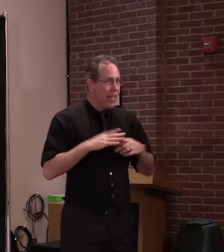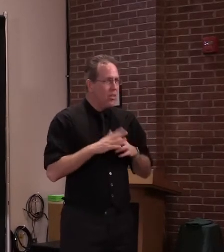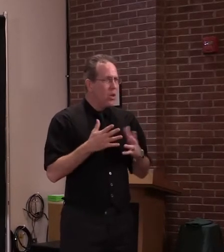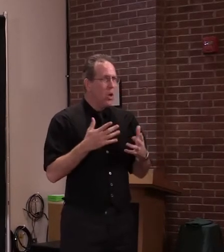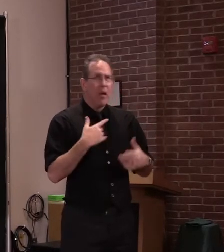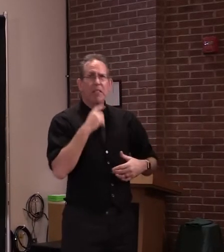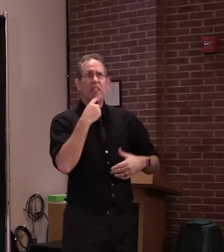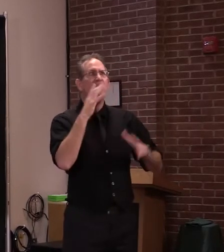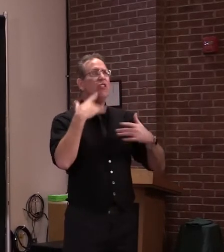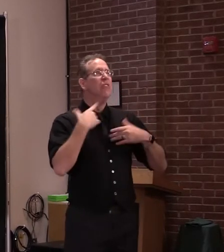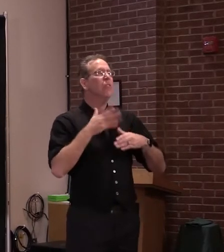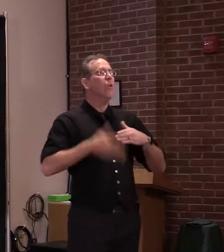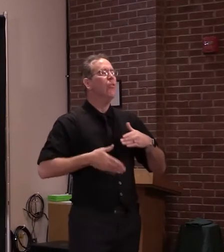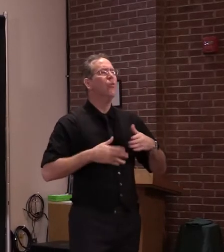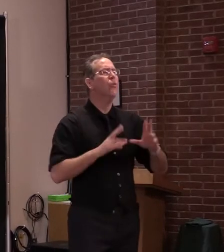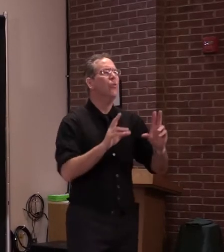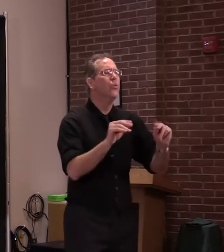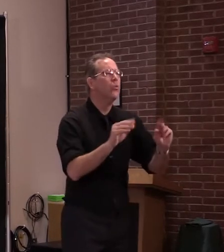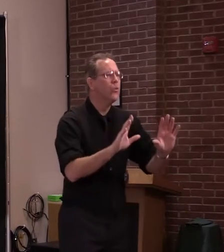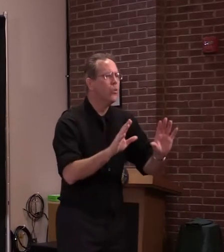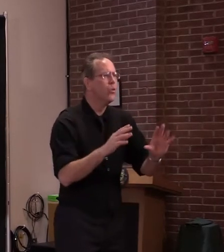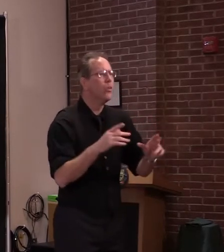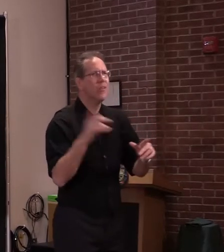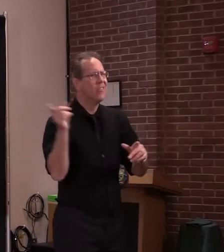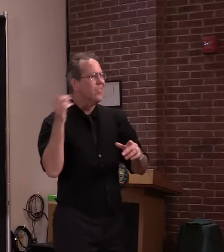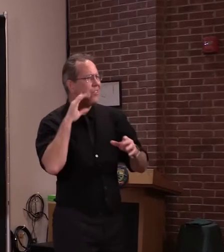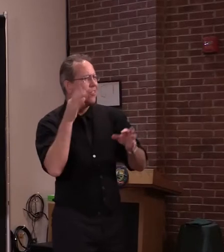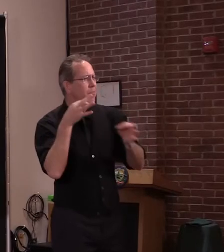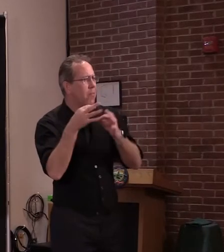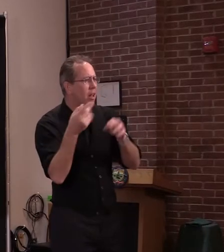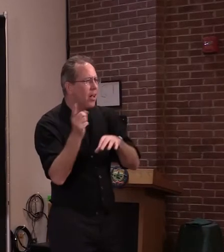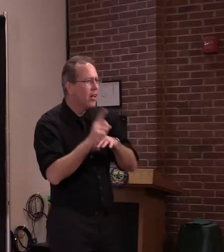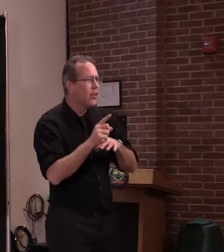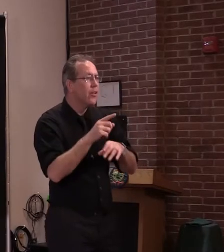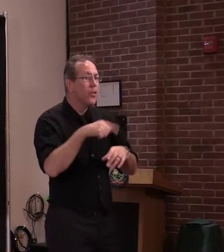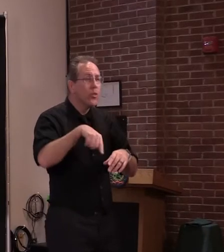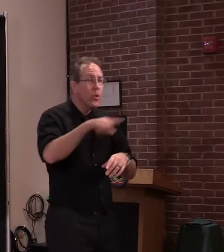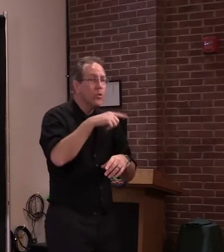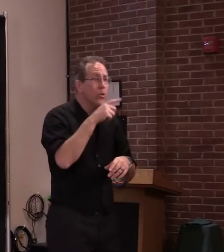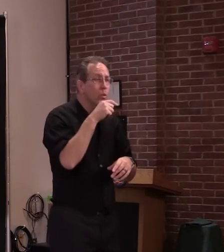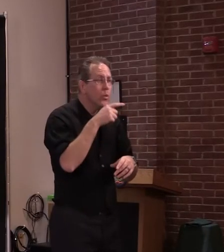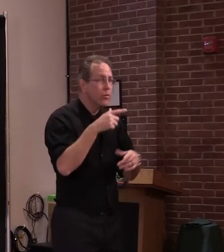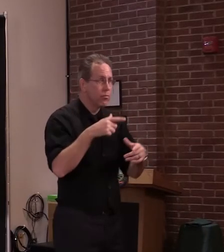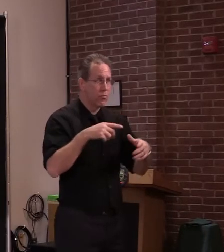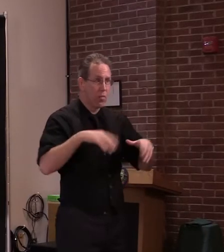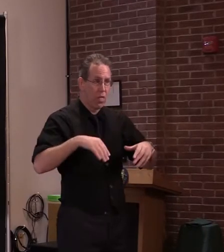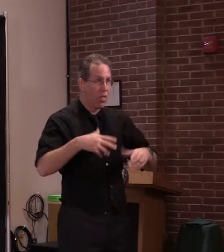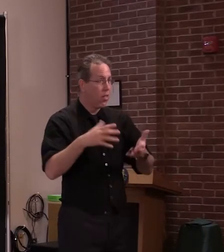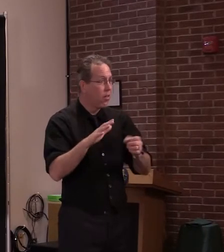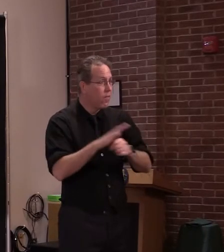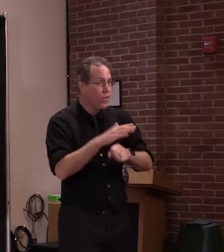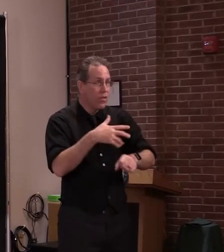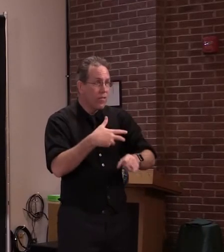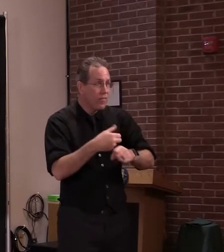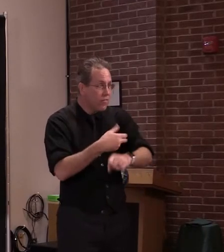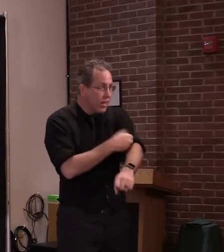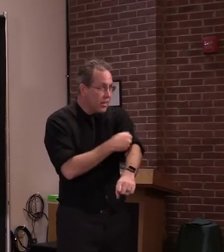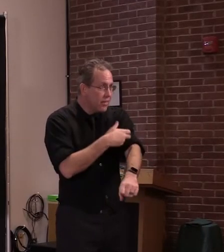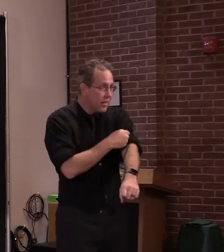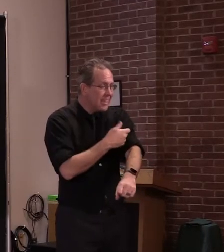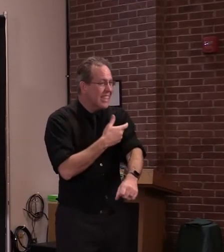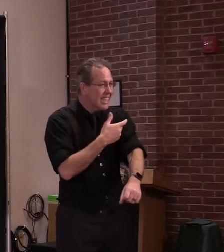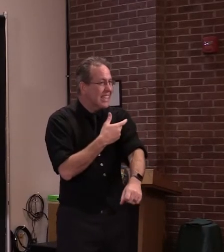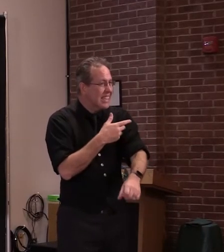slide regarding the risk to those who are unvaccinated versus those who are vaccinated